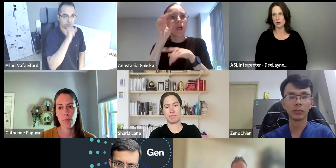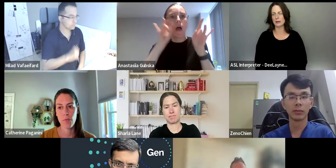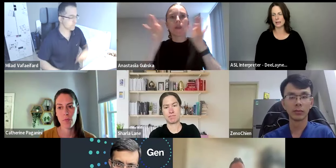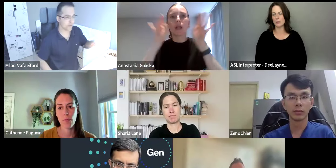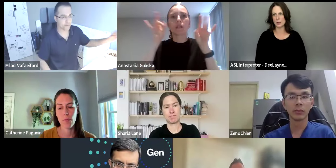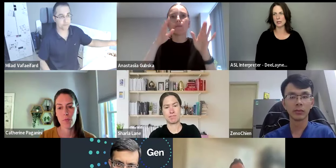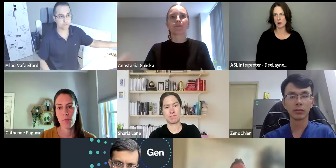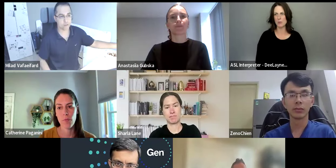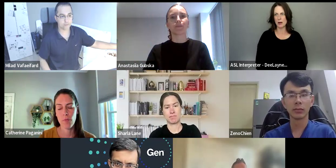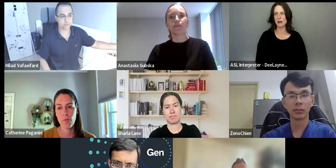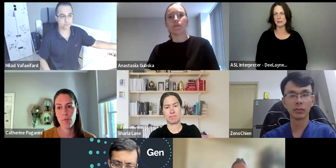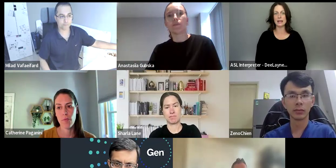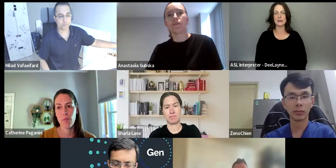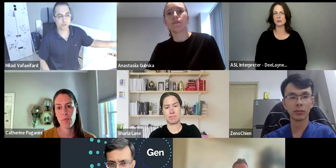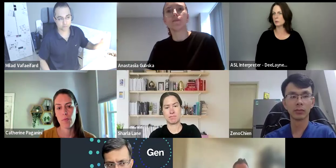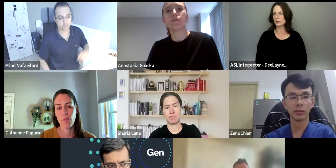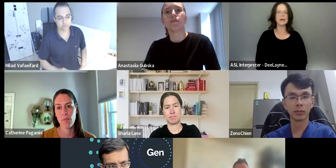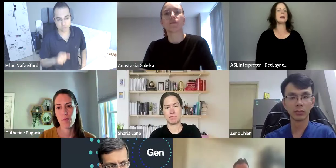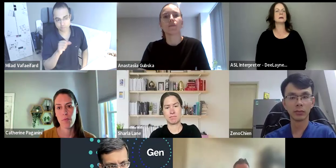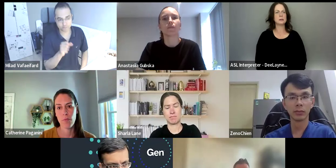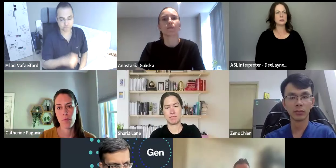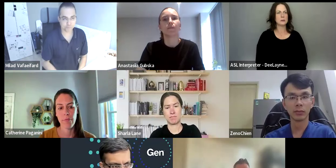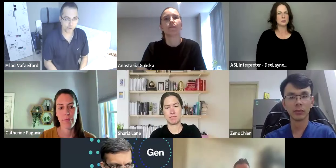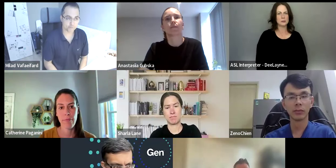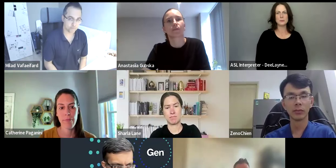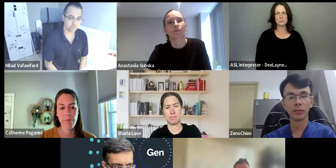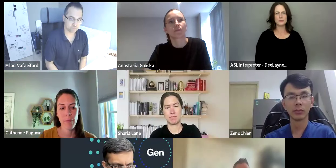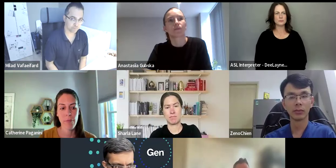it incorrectly and we can help them. I mean, Catherine, you wanted to add?